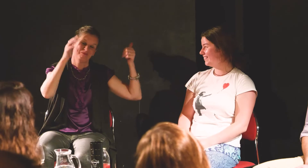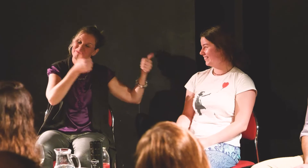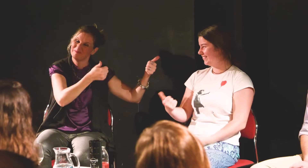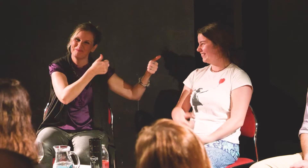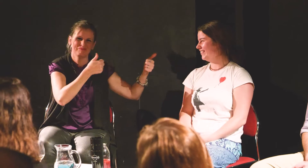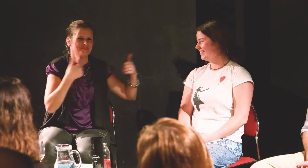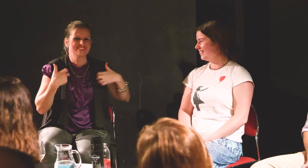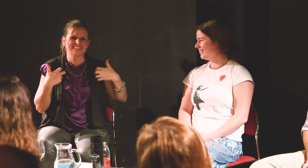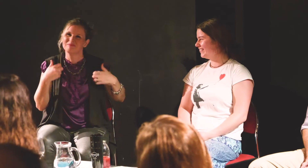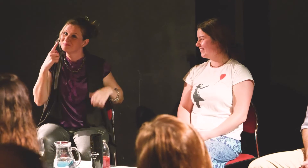Very funny. Well done.